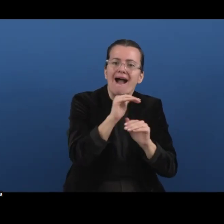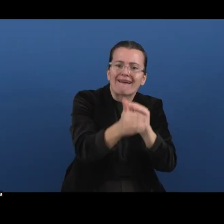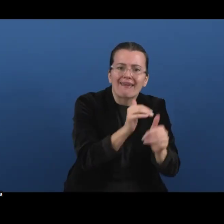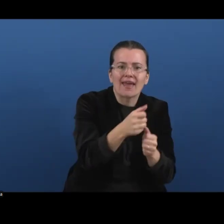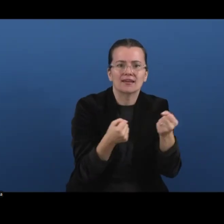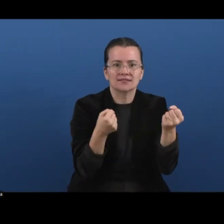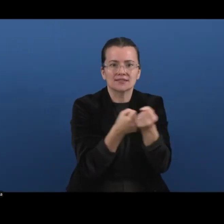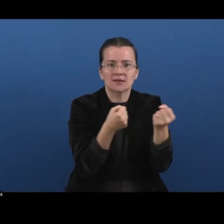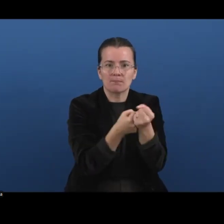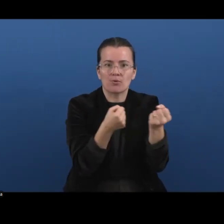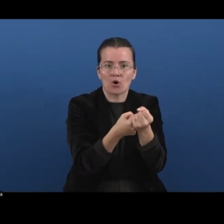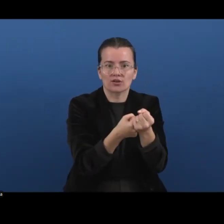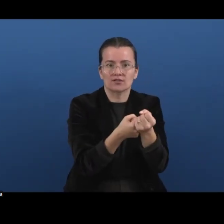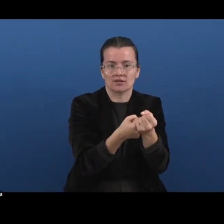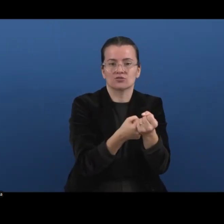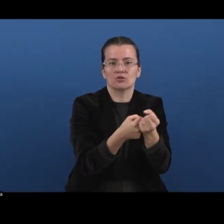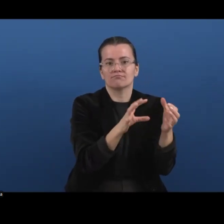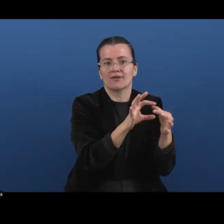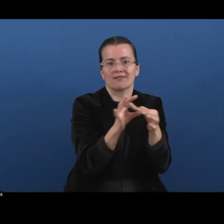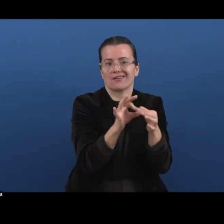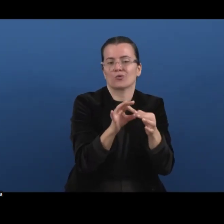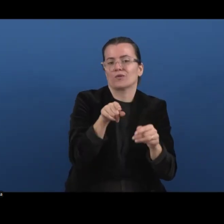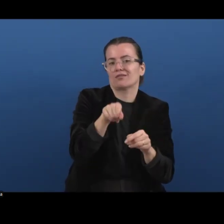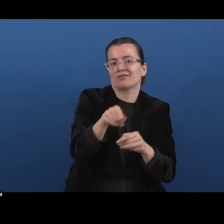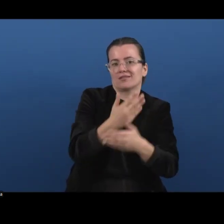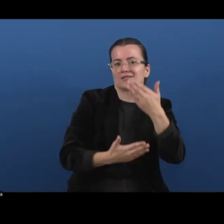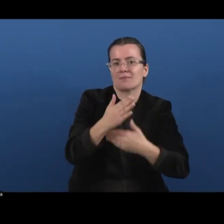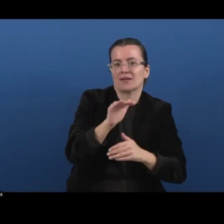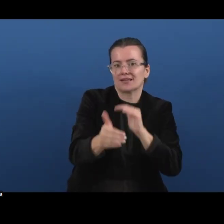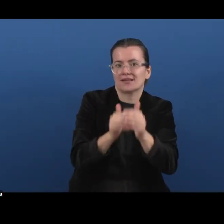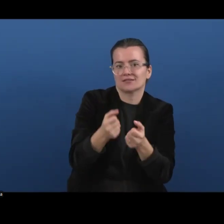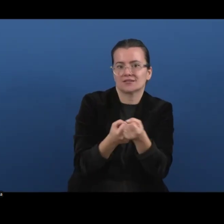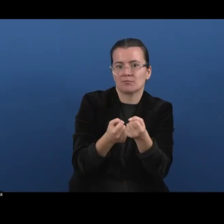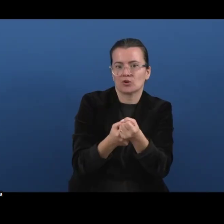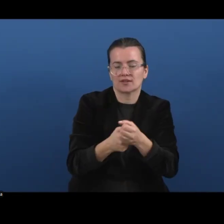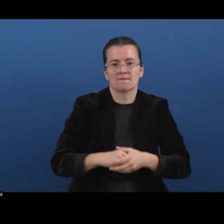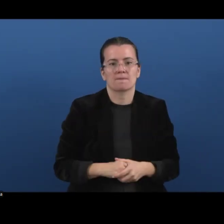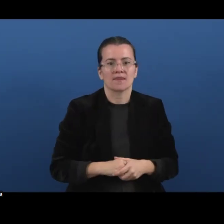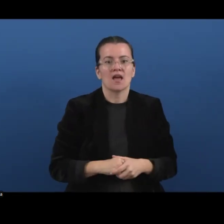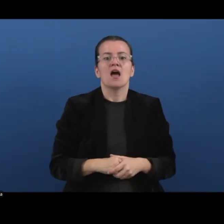itself, I want to extend our gratitude to key actors involved in the production